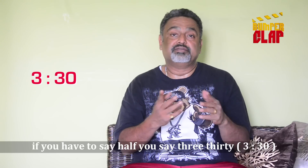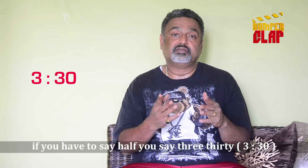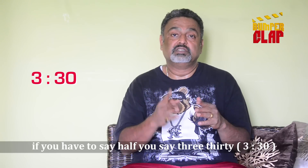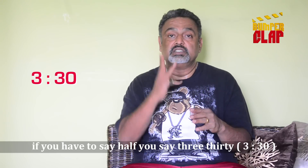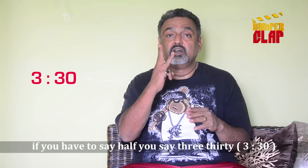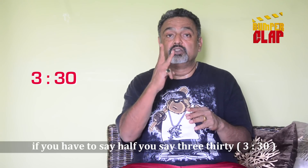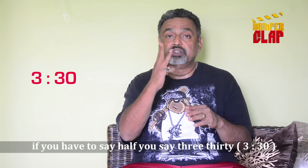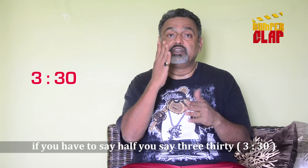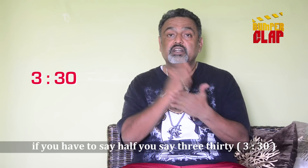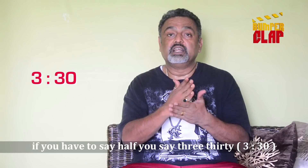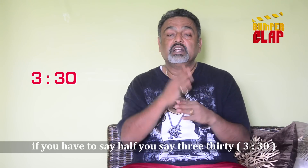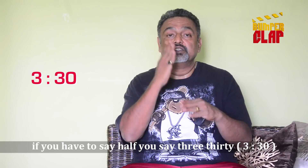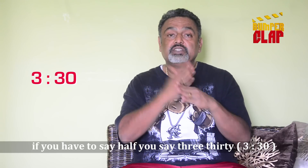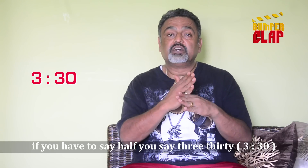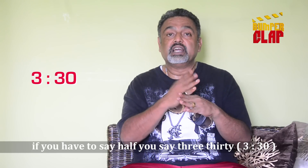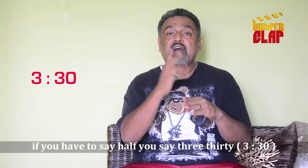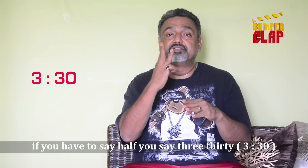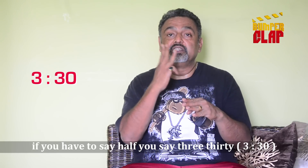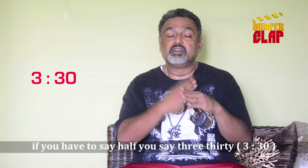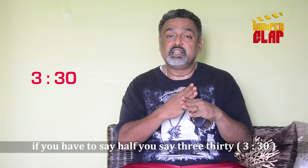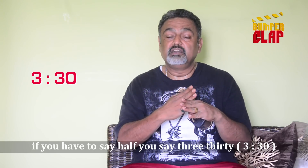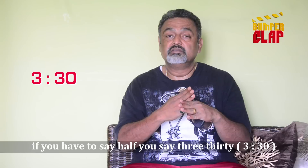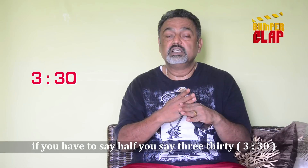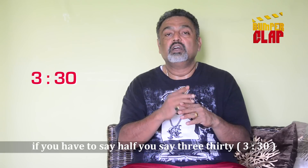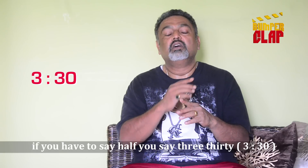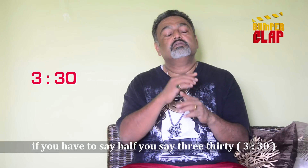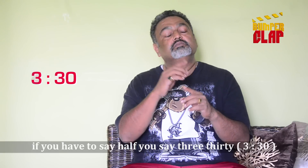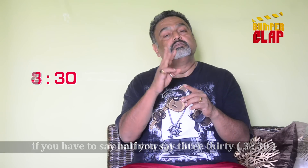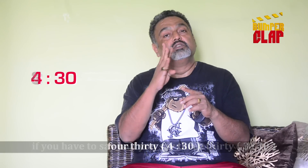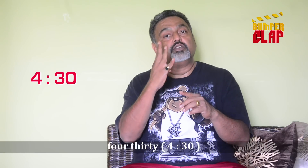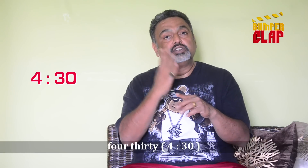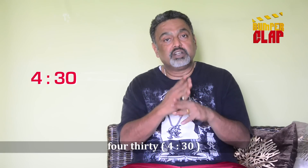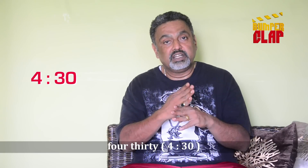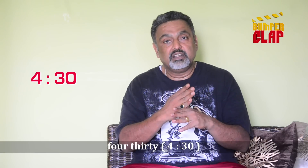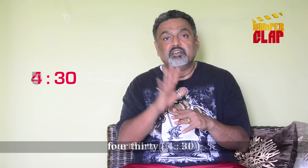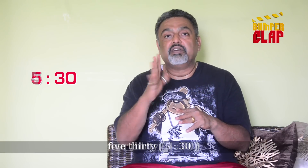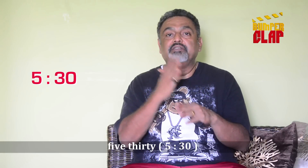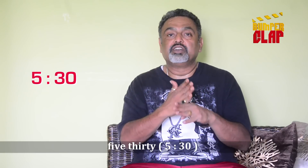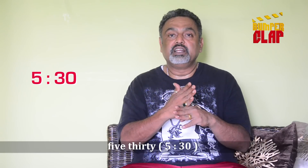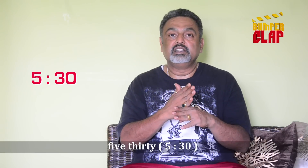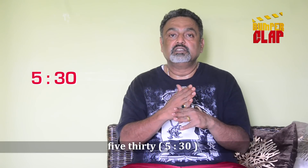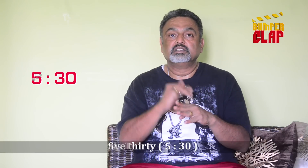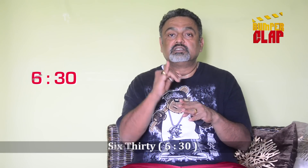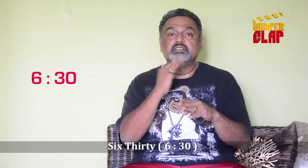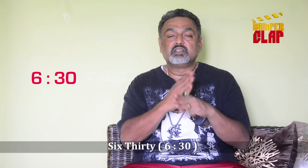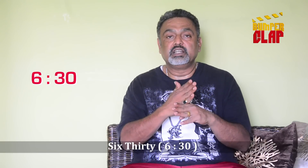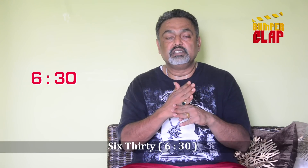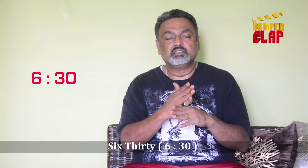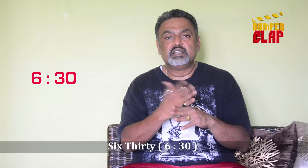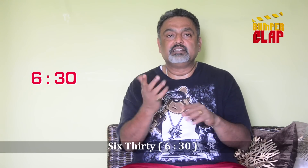330 430 530 630 second